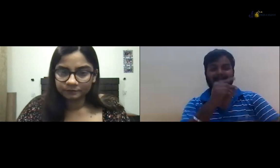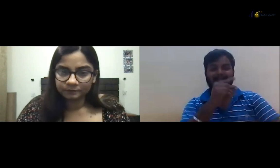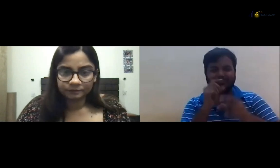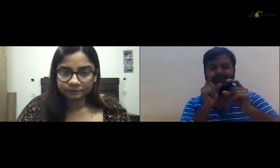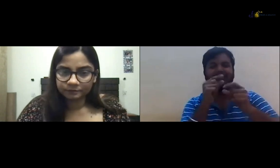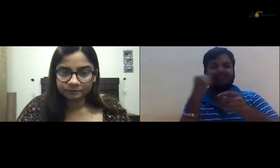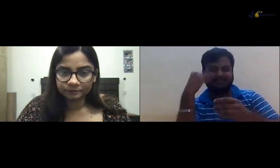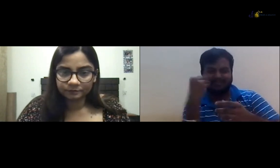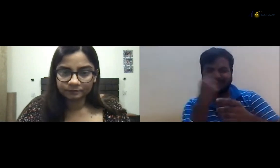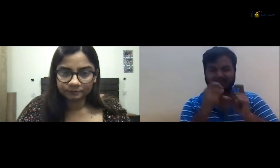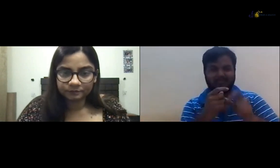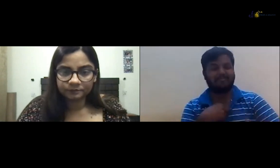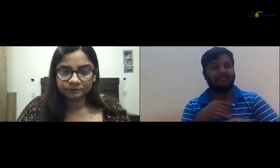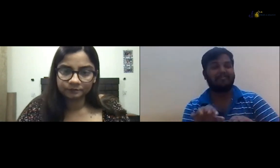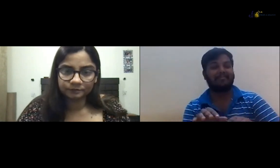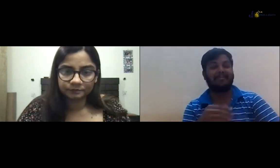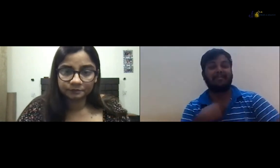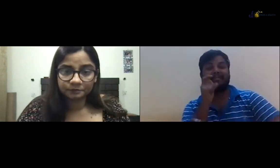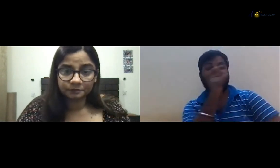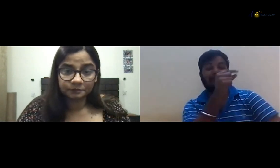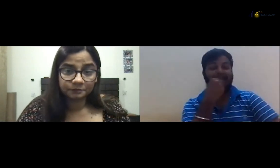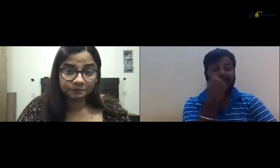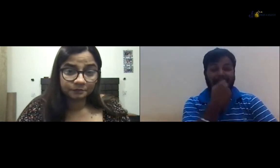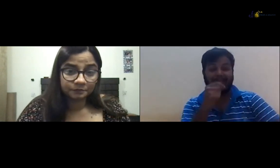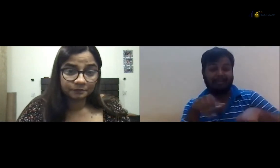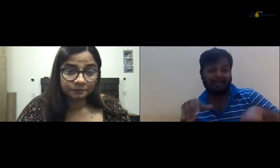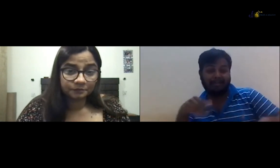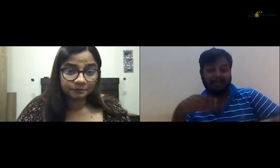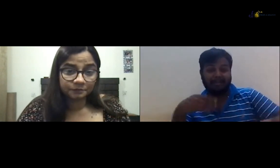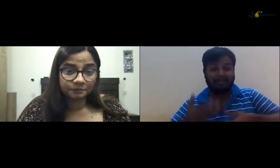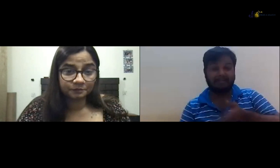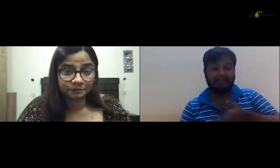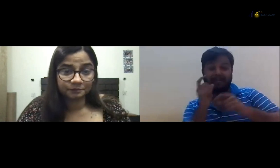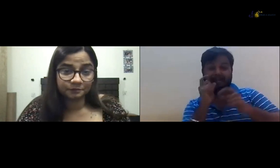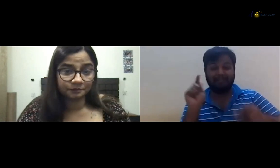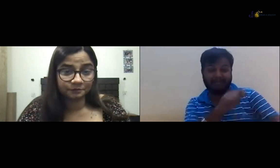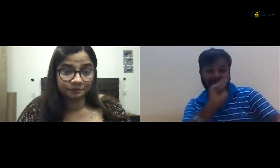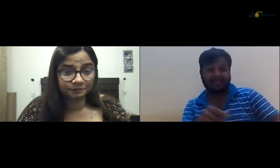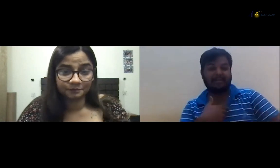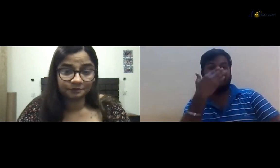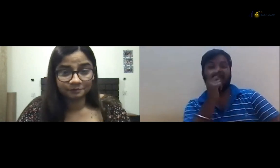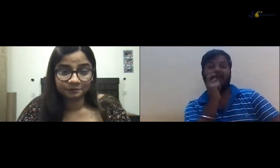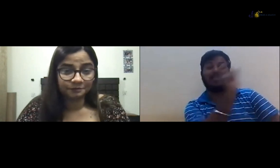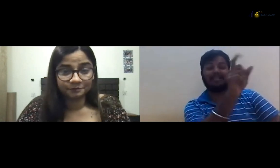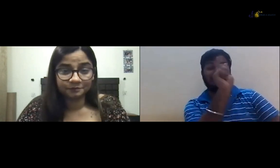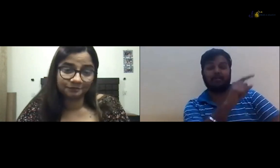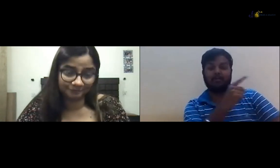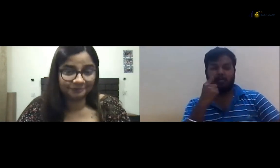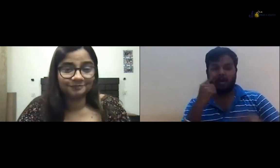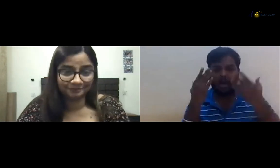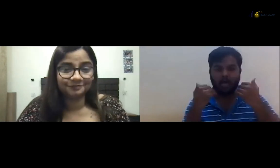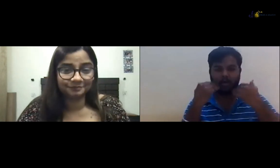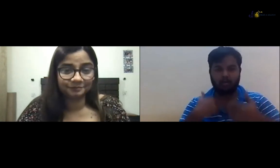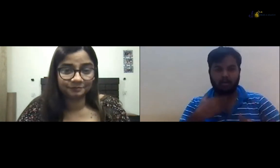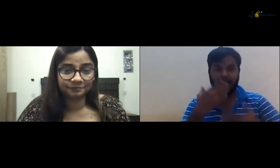So I was working on the computer, and my boss, she had the makeup and she was wearing heels. So